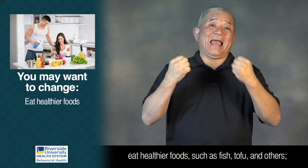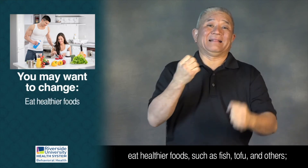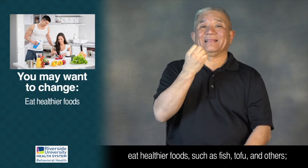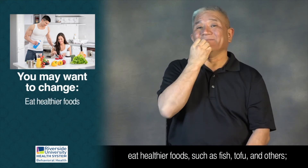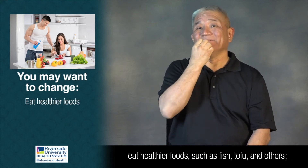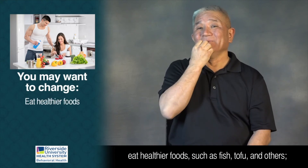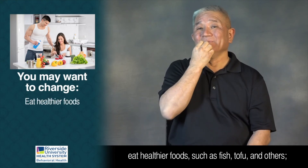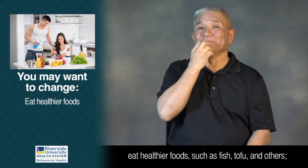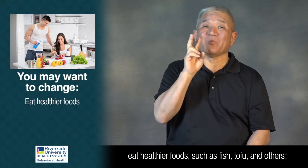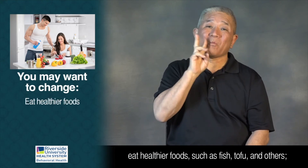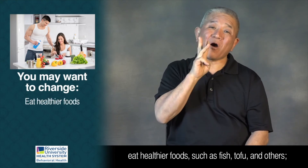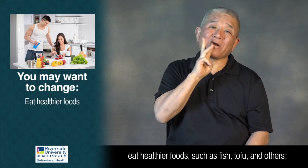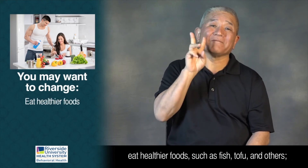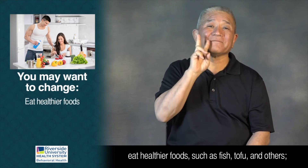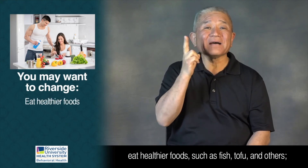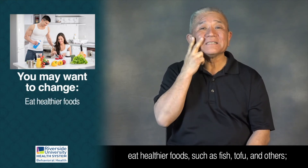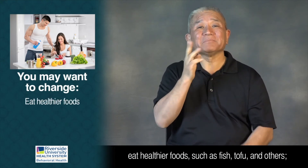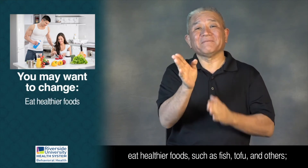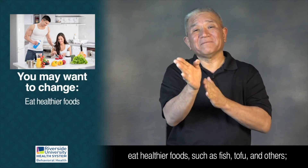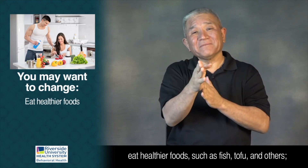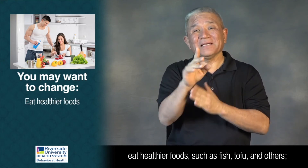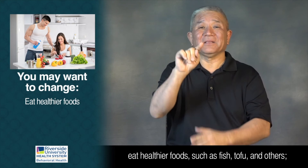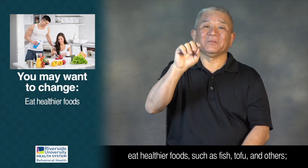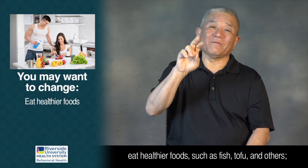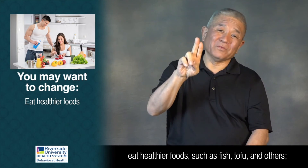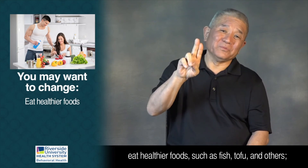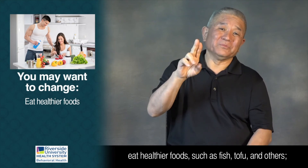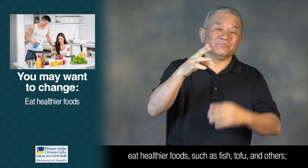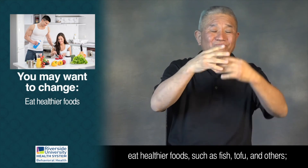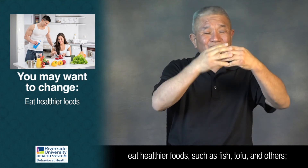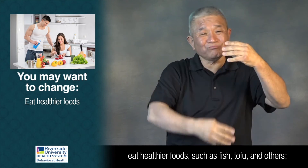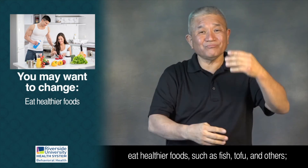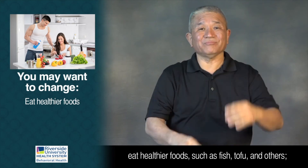Eat healthier foods, such as fish, tofu, and others.